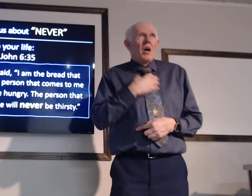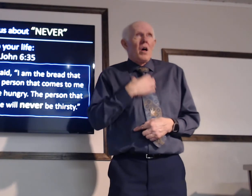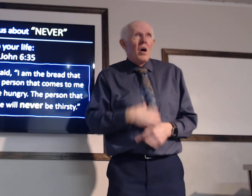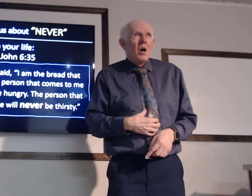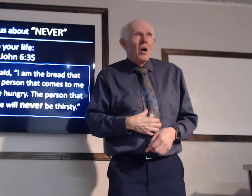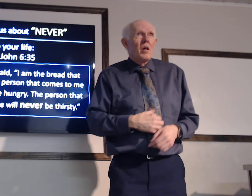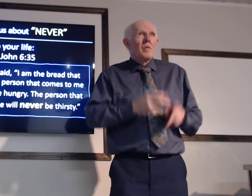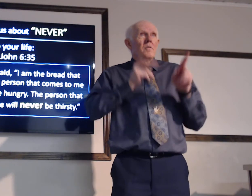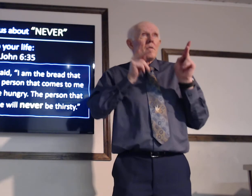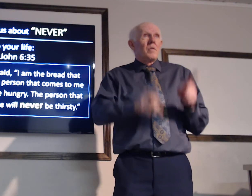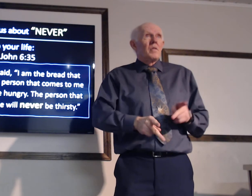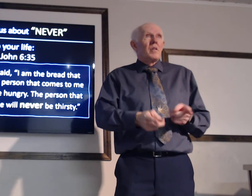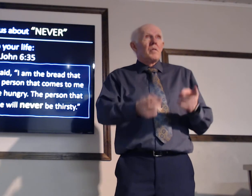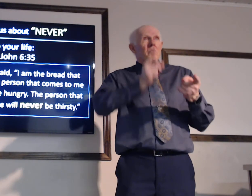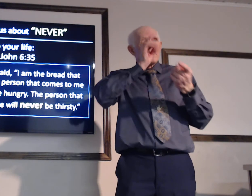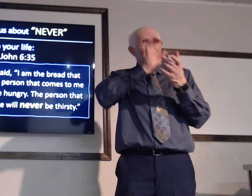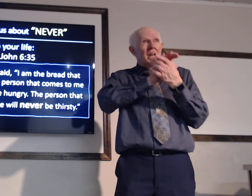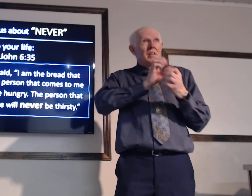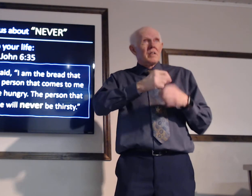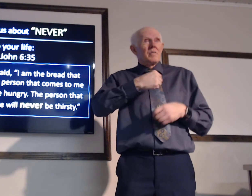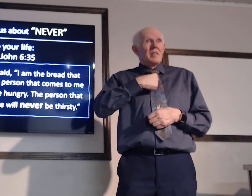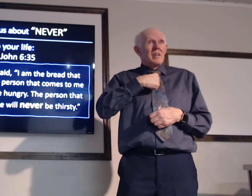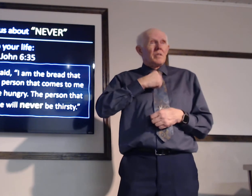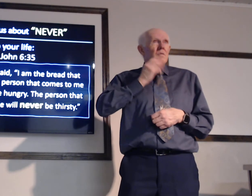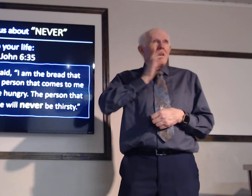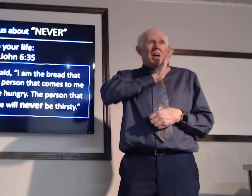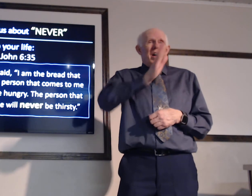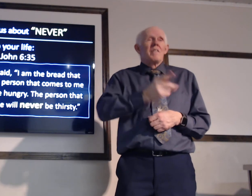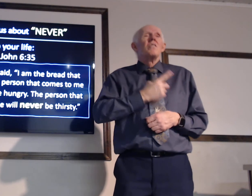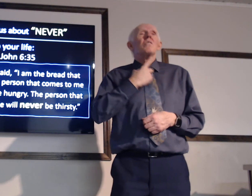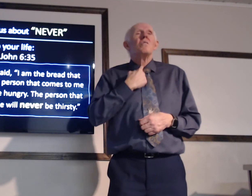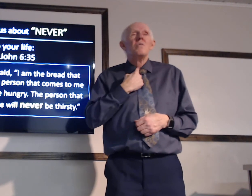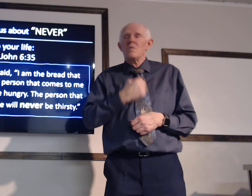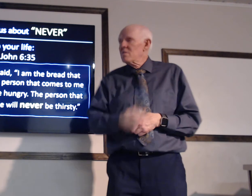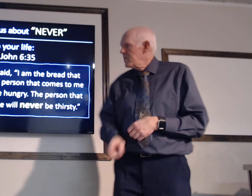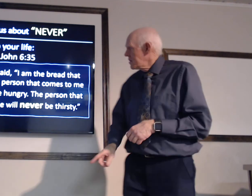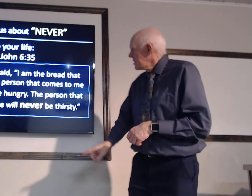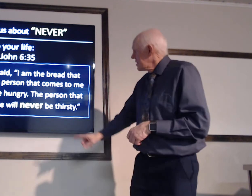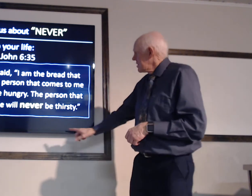be hungry. The person that believes in me will never be thirsty.